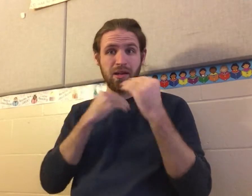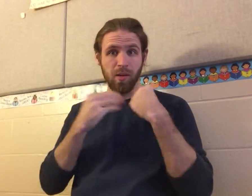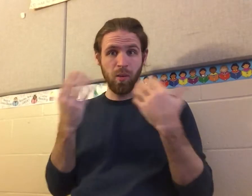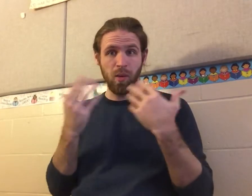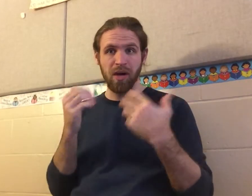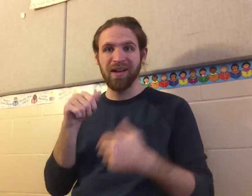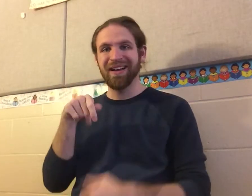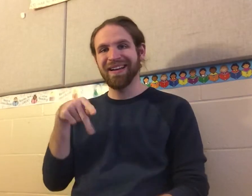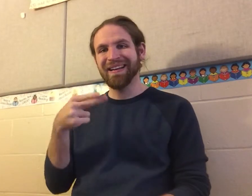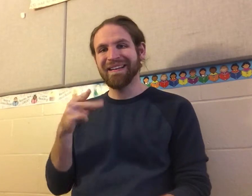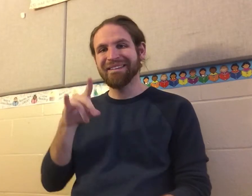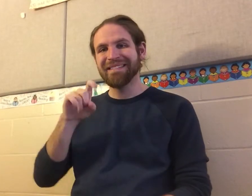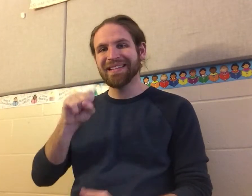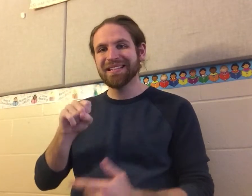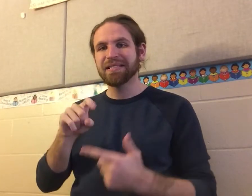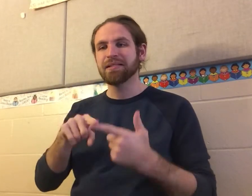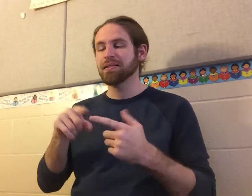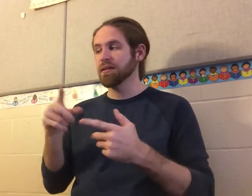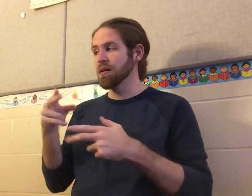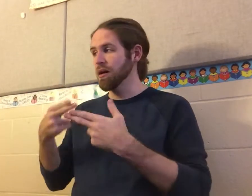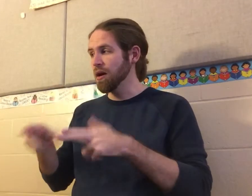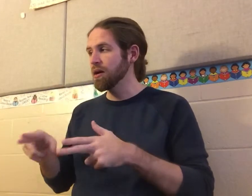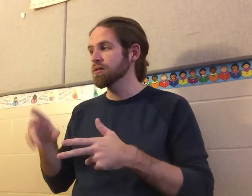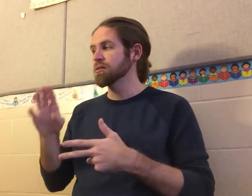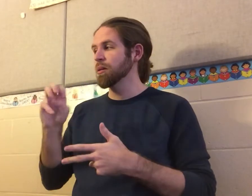of moths and beetles and destroy crops.